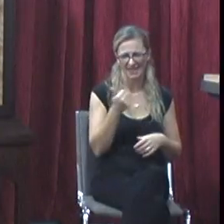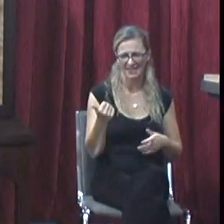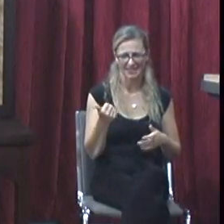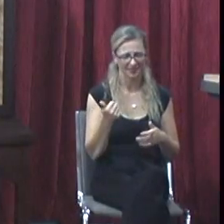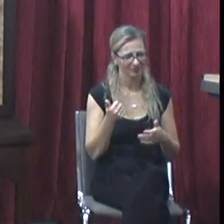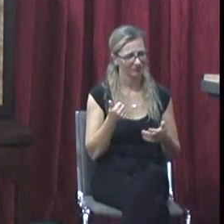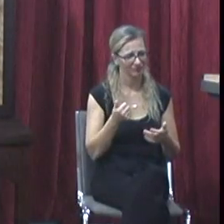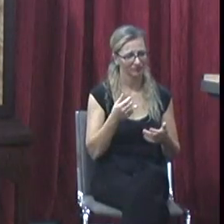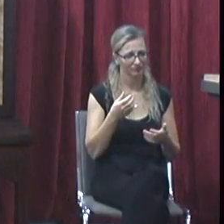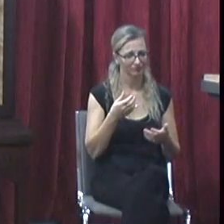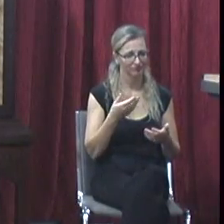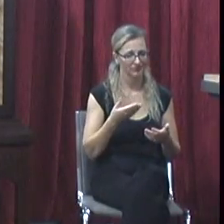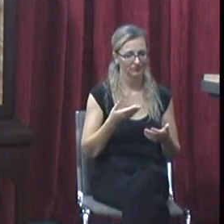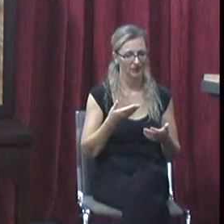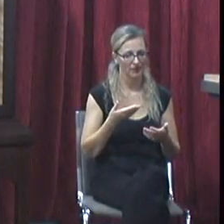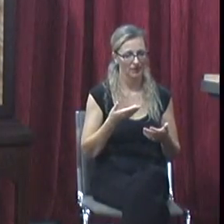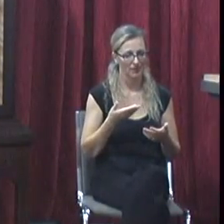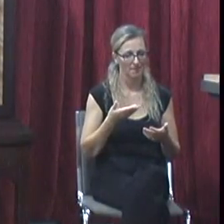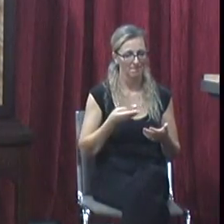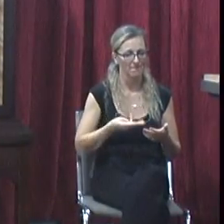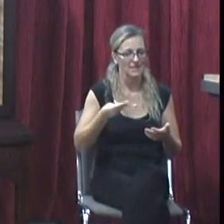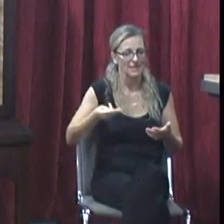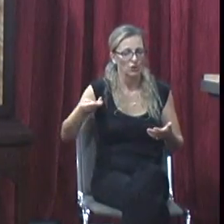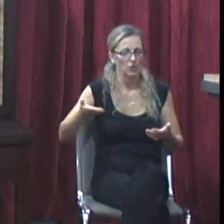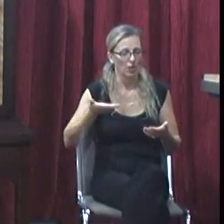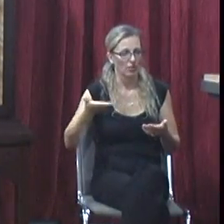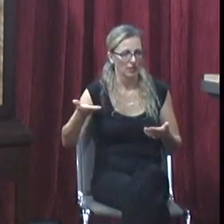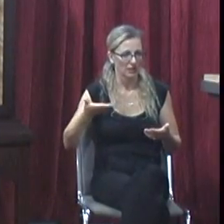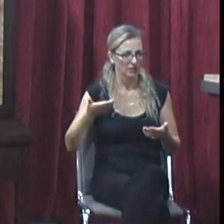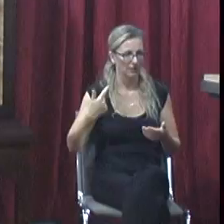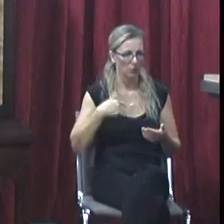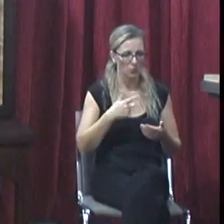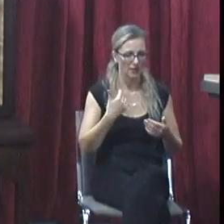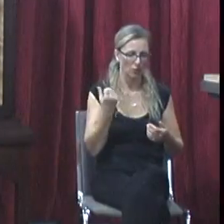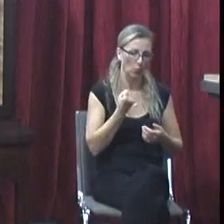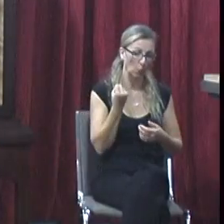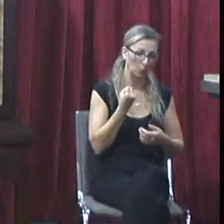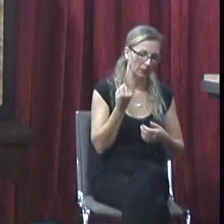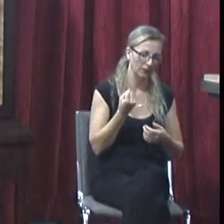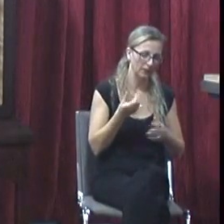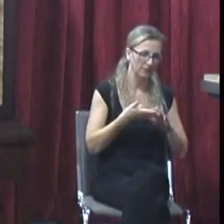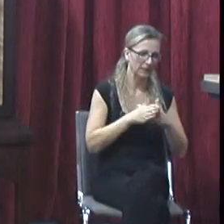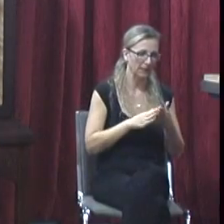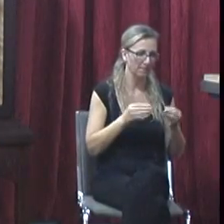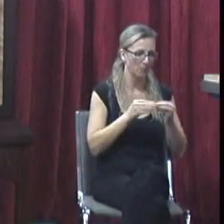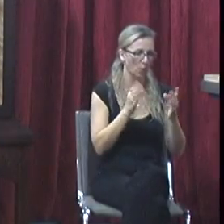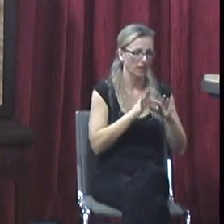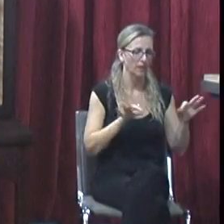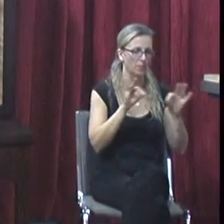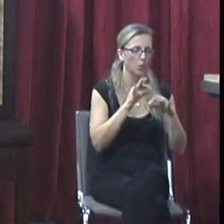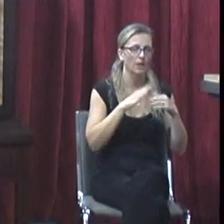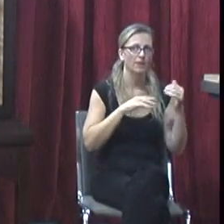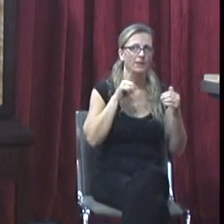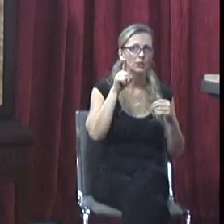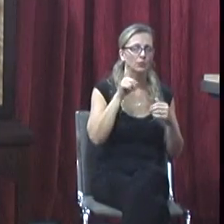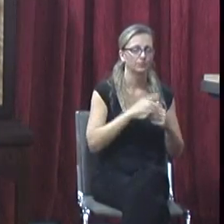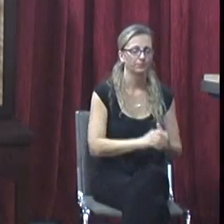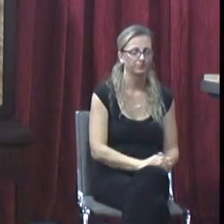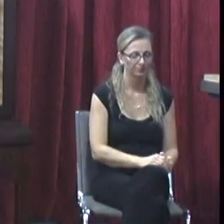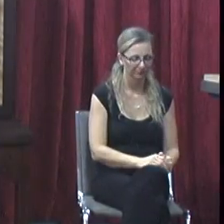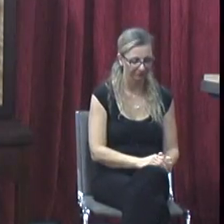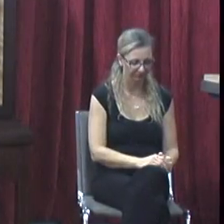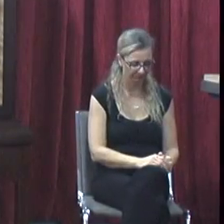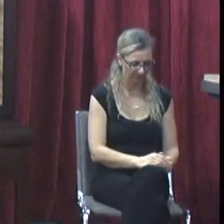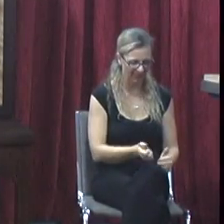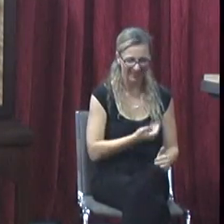cult objects, the material things, in our possession. Anything that has become an idol to us. Anything that